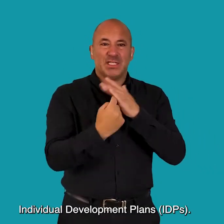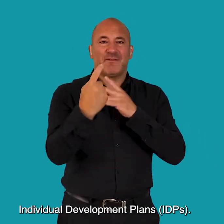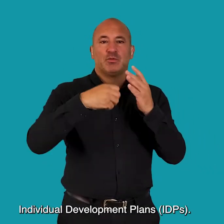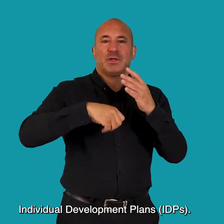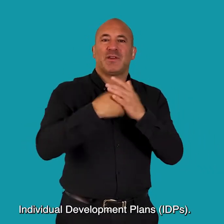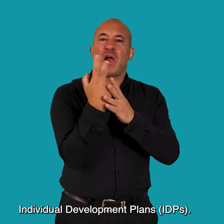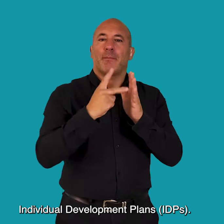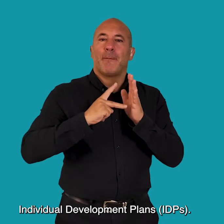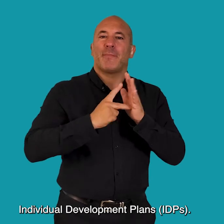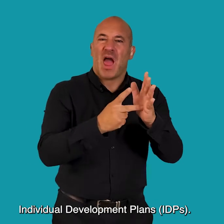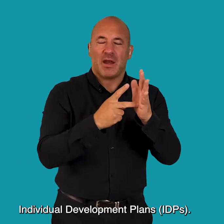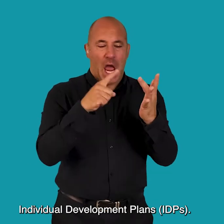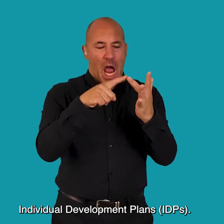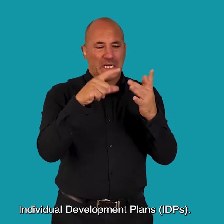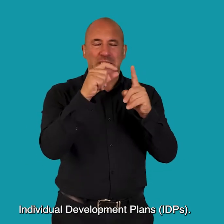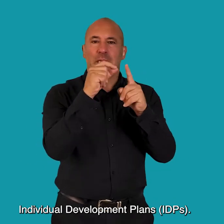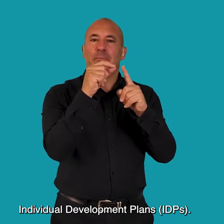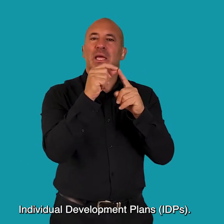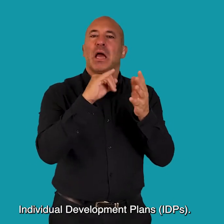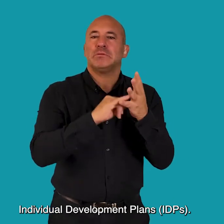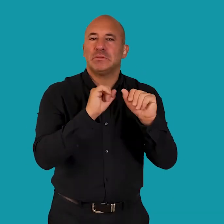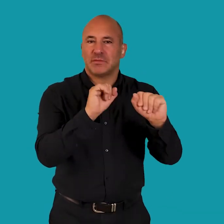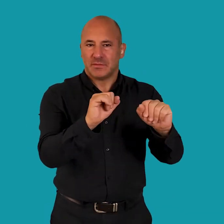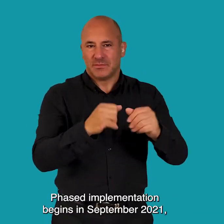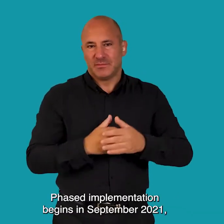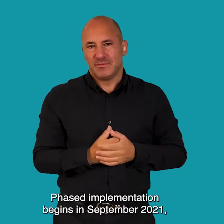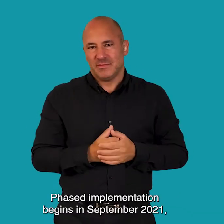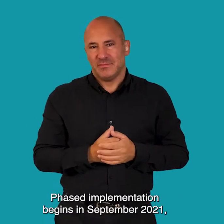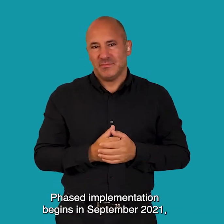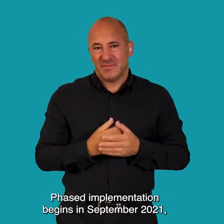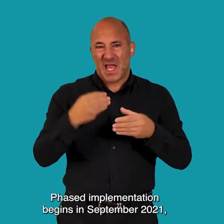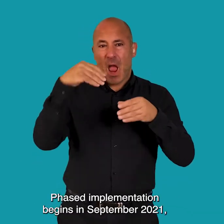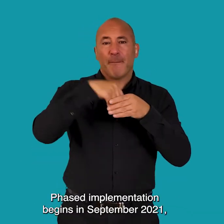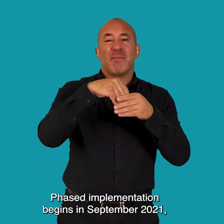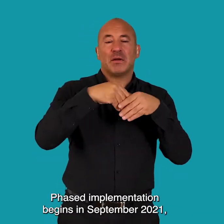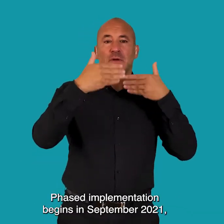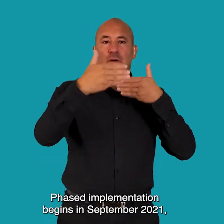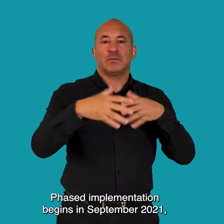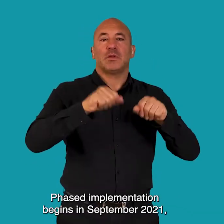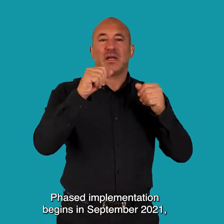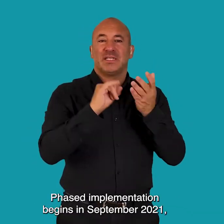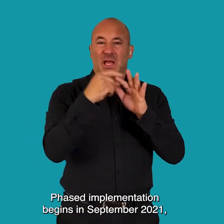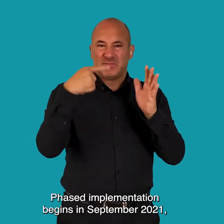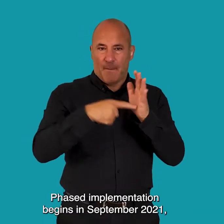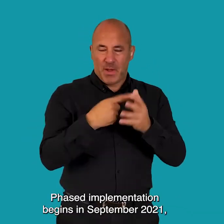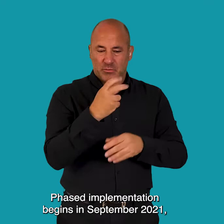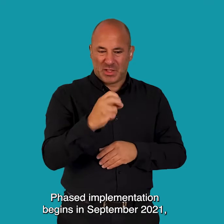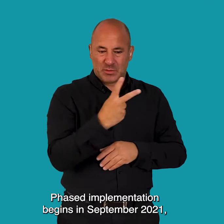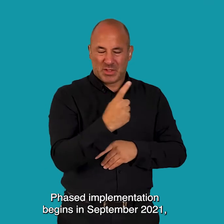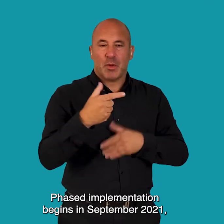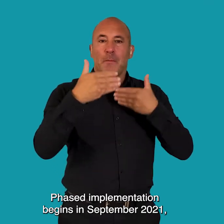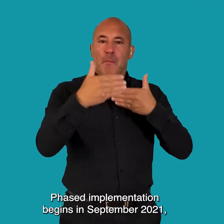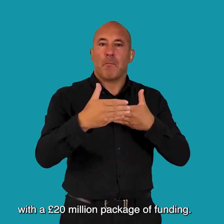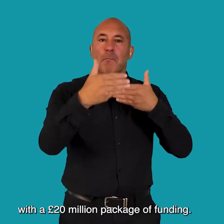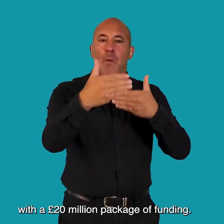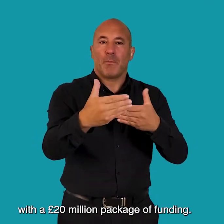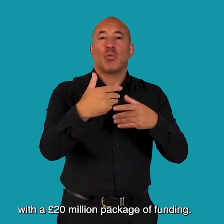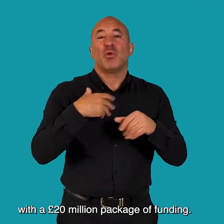development plans, IDPs. Phased implementation begins in September 2021 with a £20